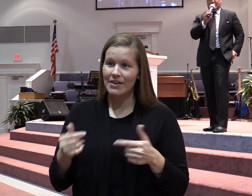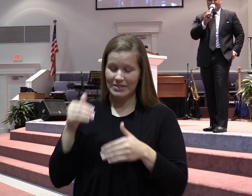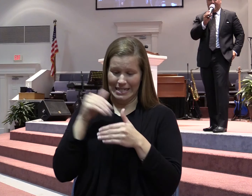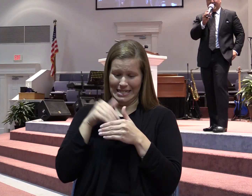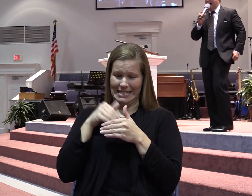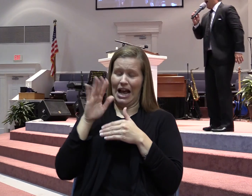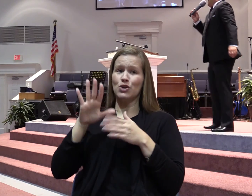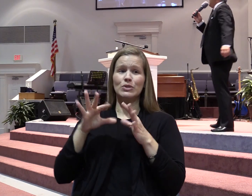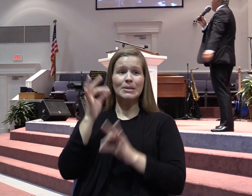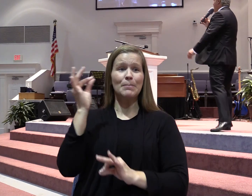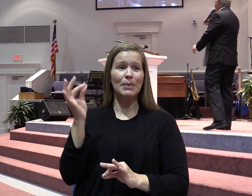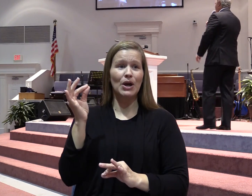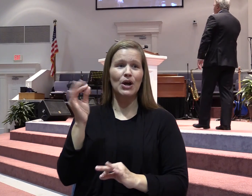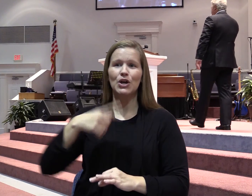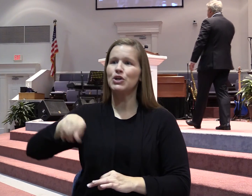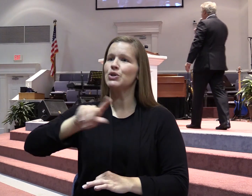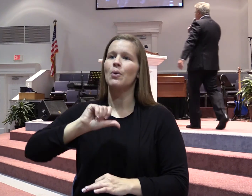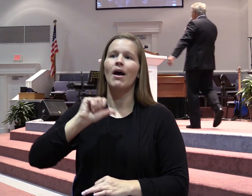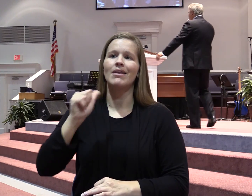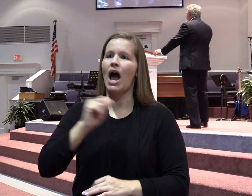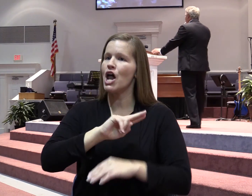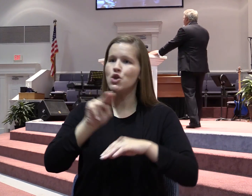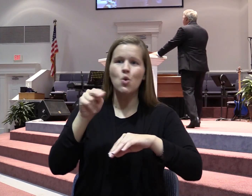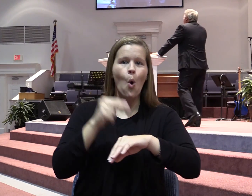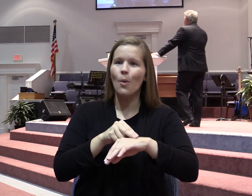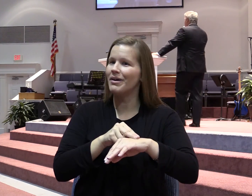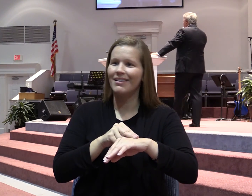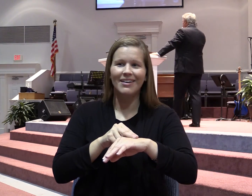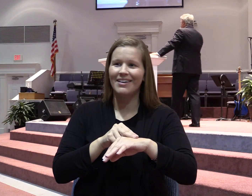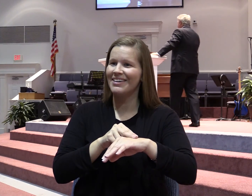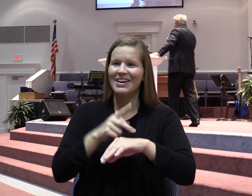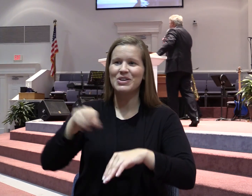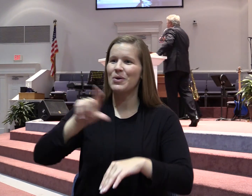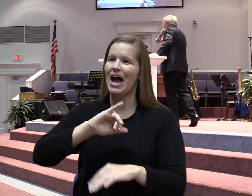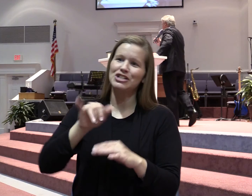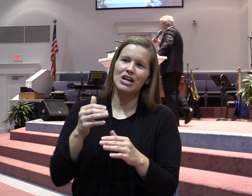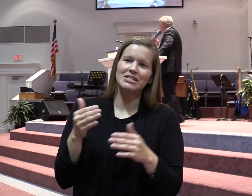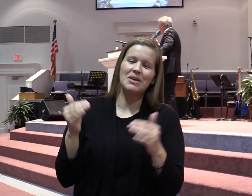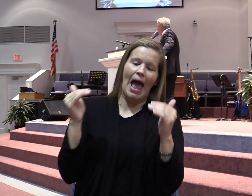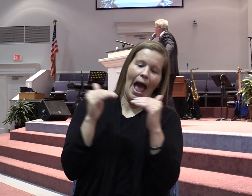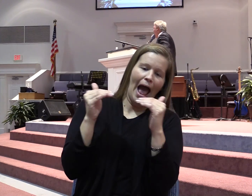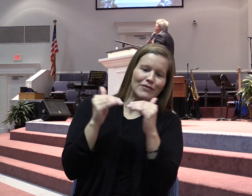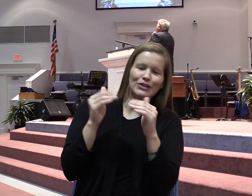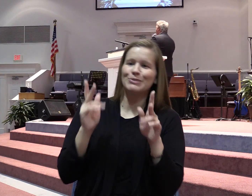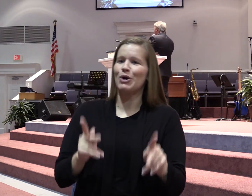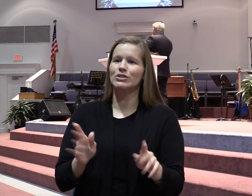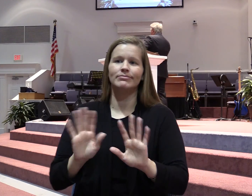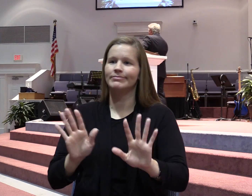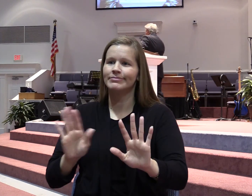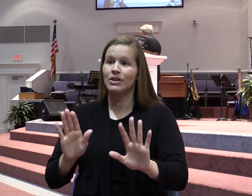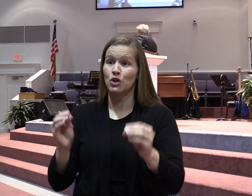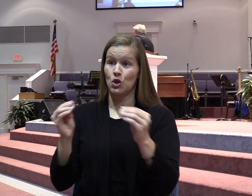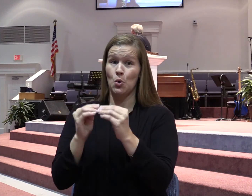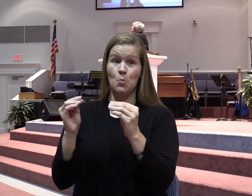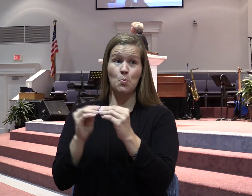your spirit, you were not ordinary anymore. You're not just an average human being, more than a